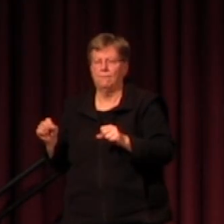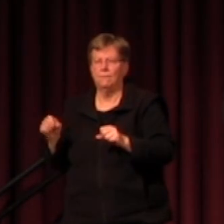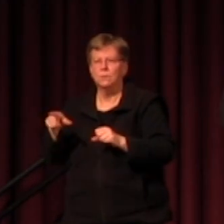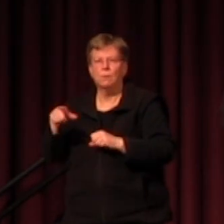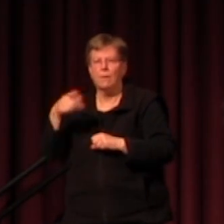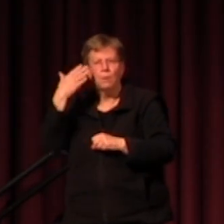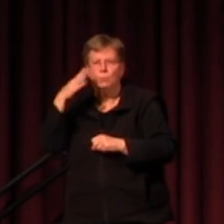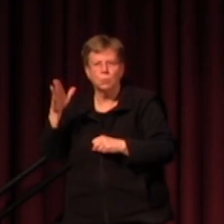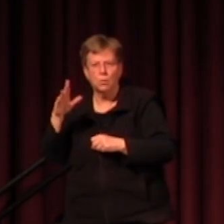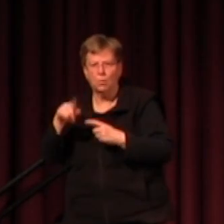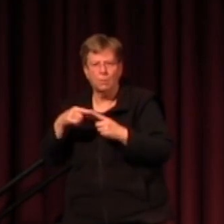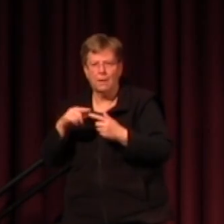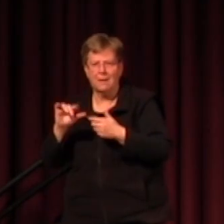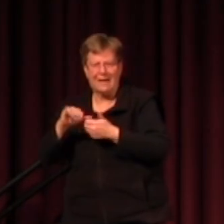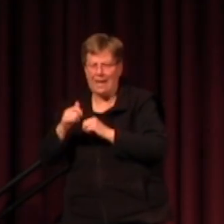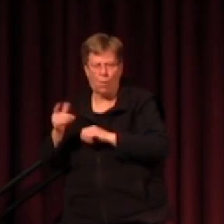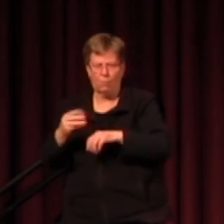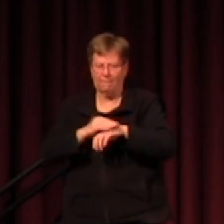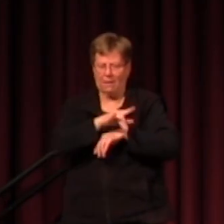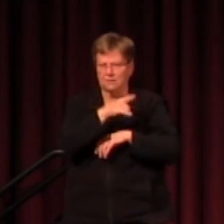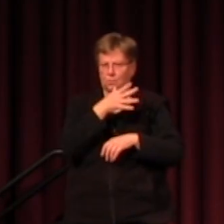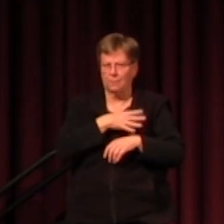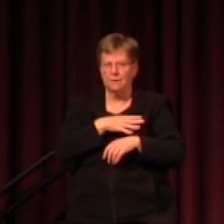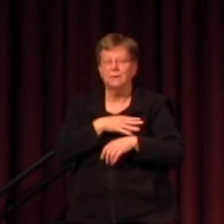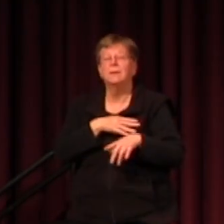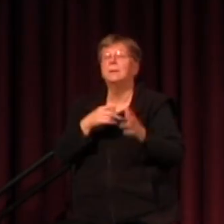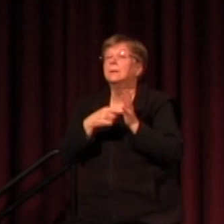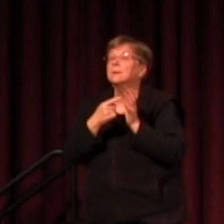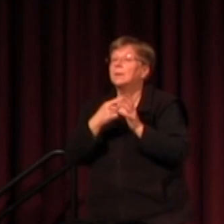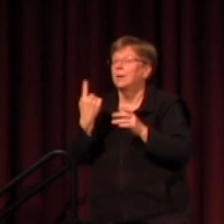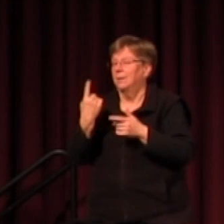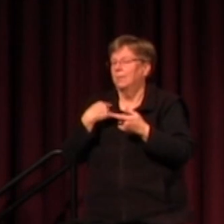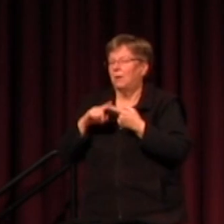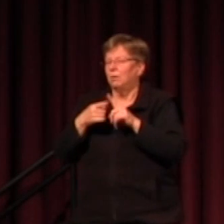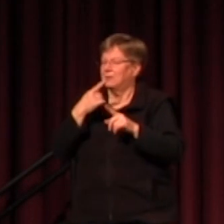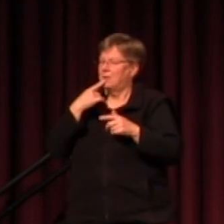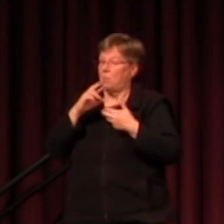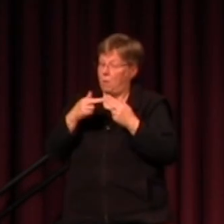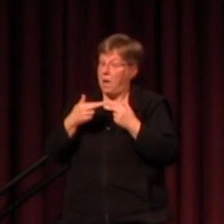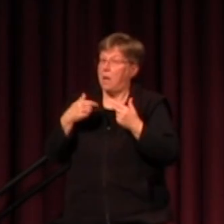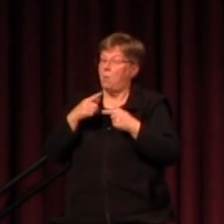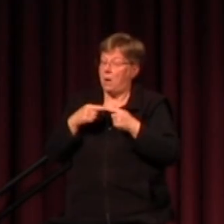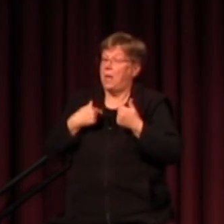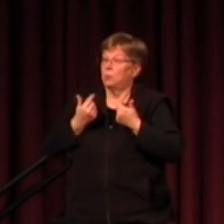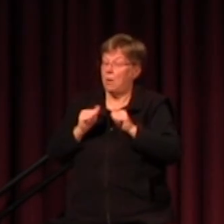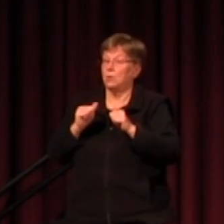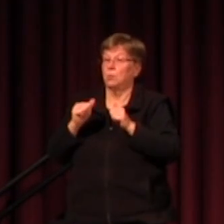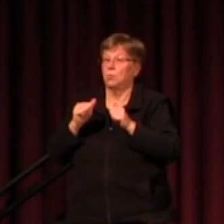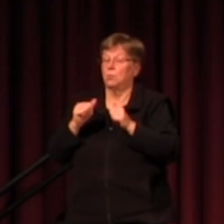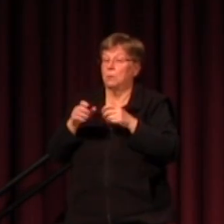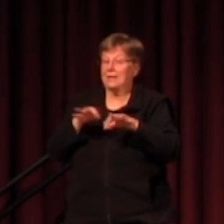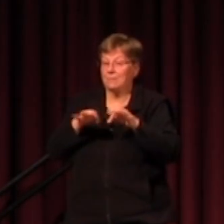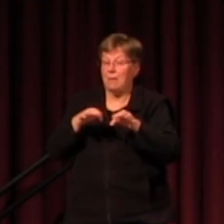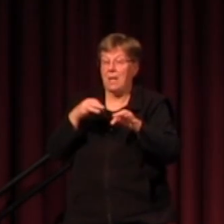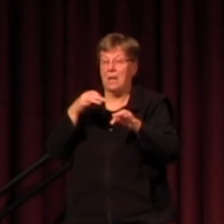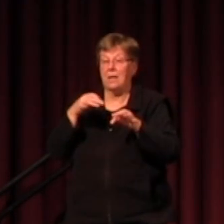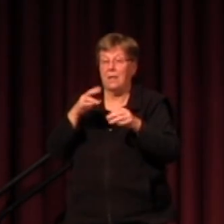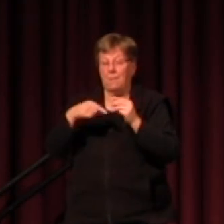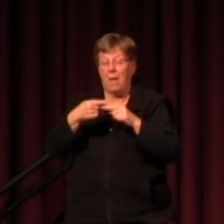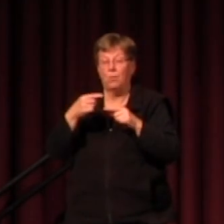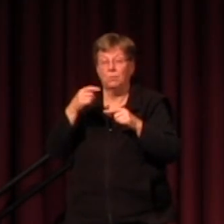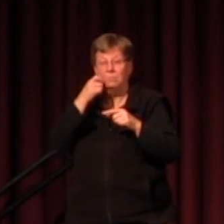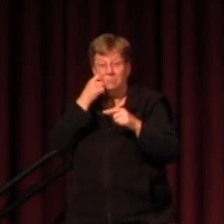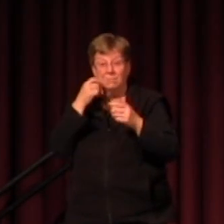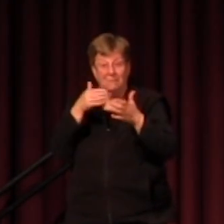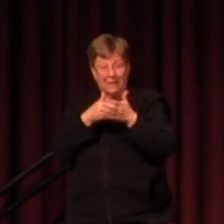I had a friend of mine say, why is it that when I try to explain racism to people who haven't experienced racism, they tell me that I'm not experiencing